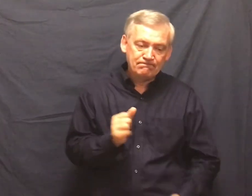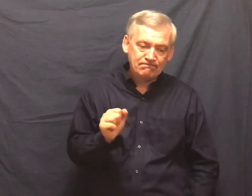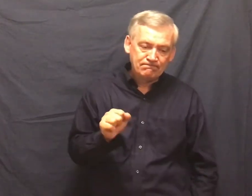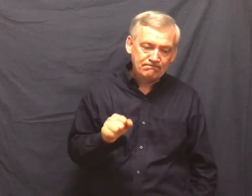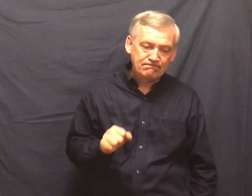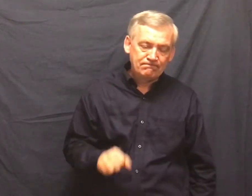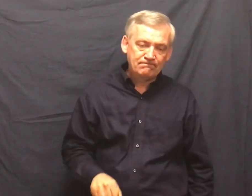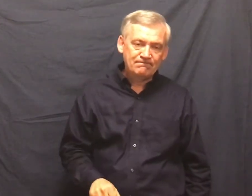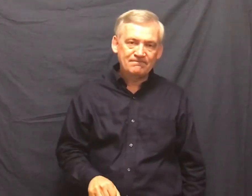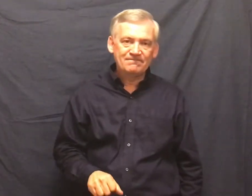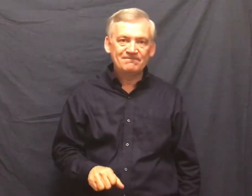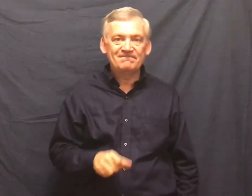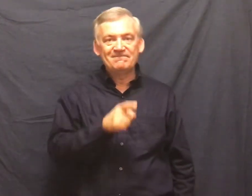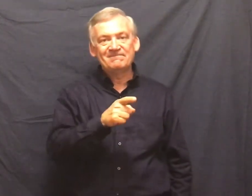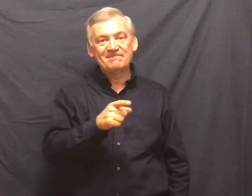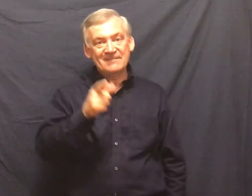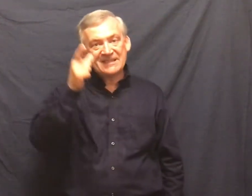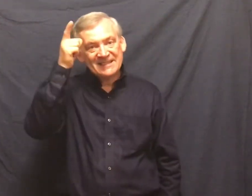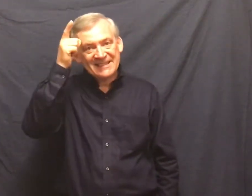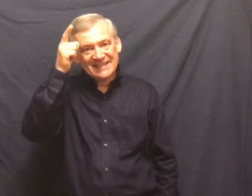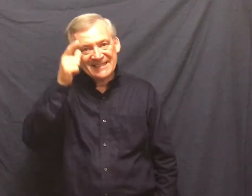Lenny giggled with happiness.